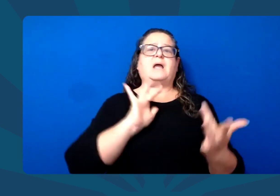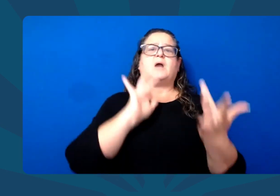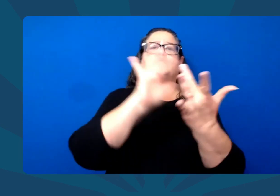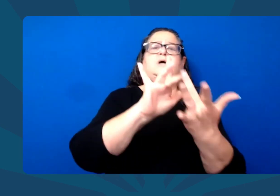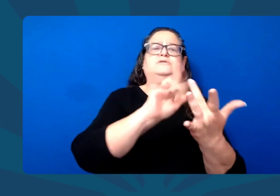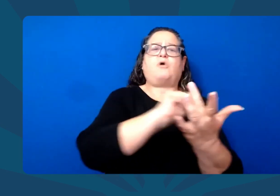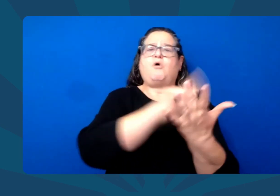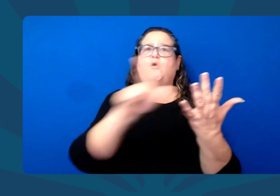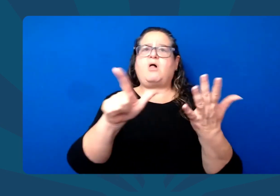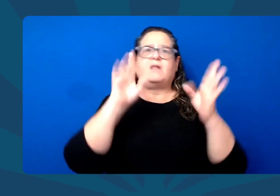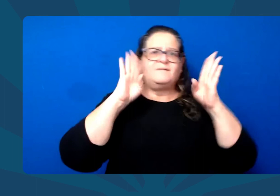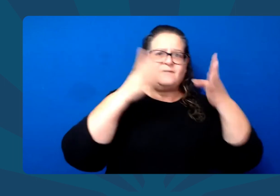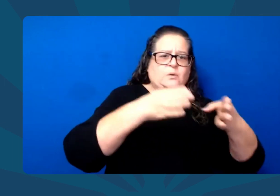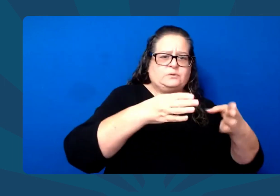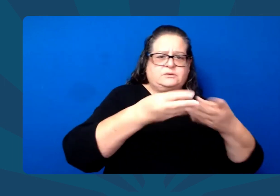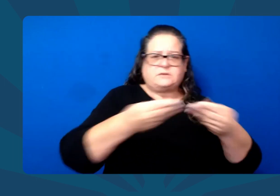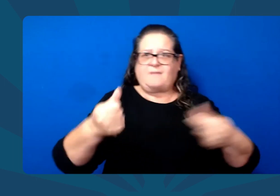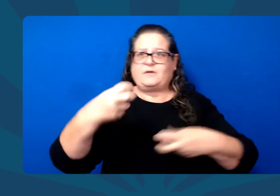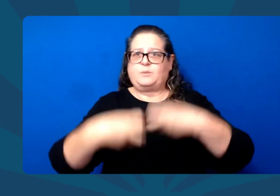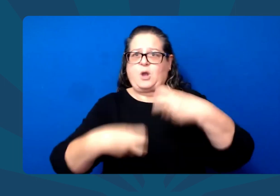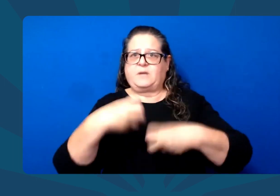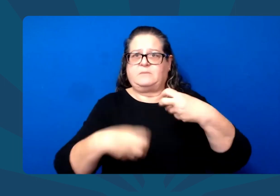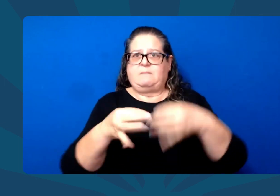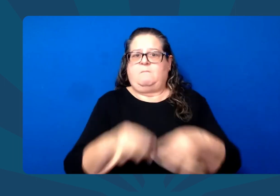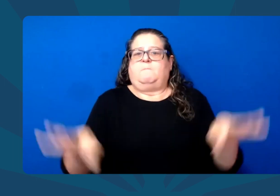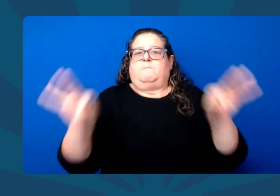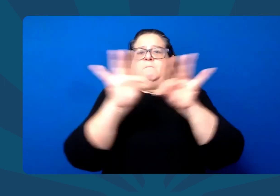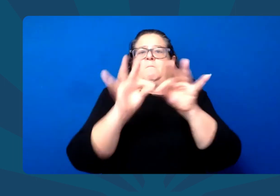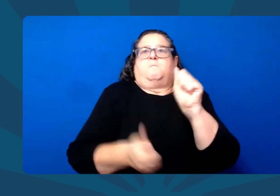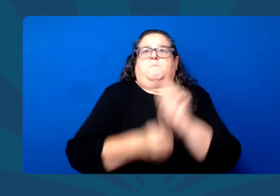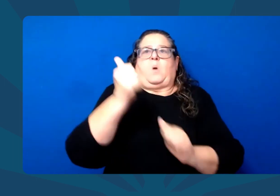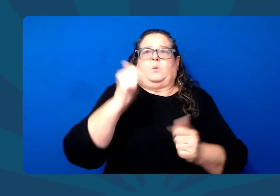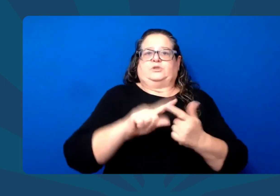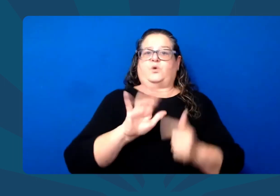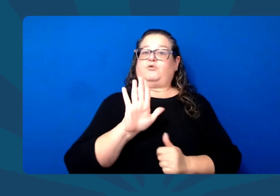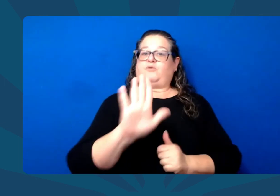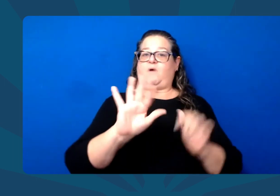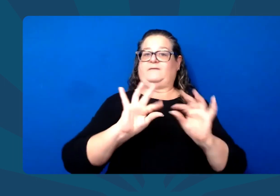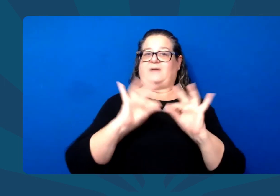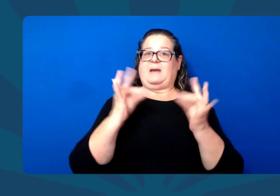Brandy will reach across the aisle and focus on solving the problems that matter most to your family.